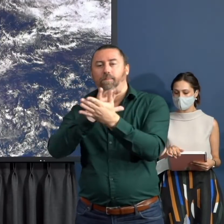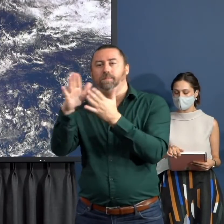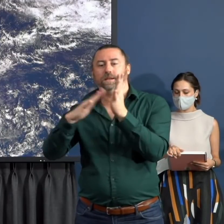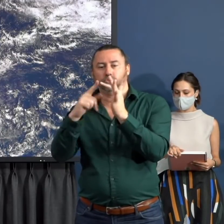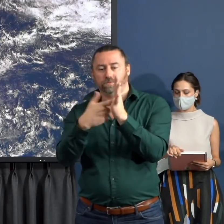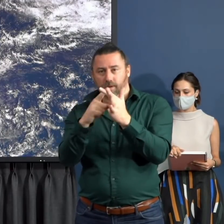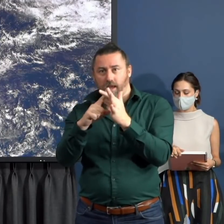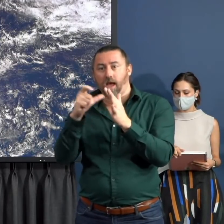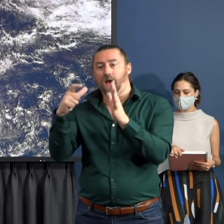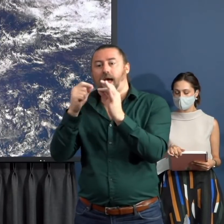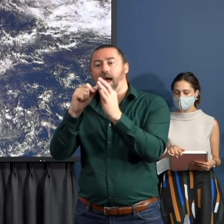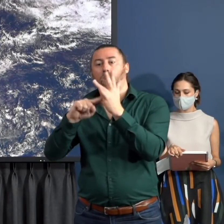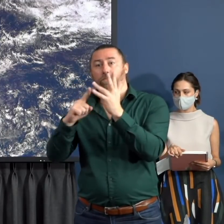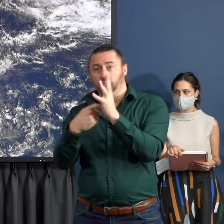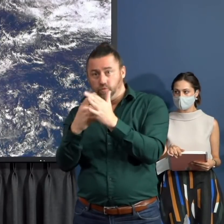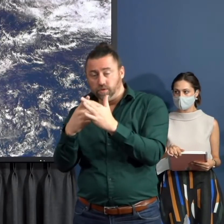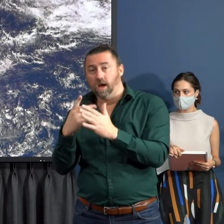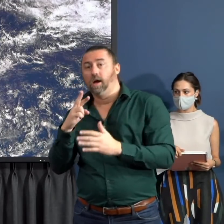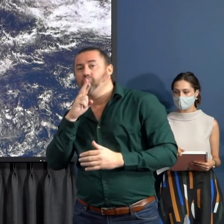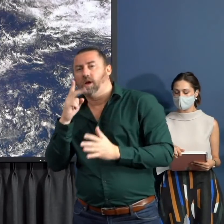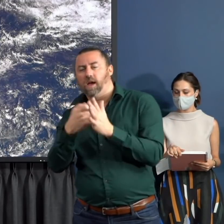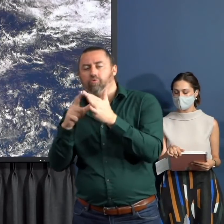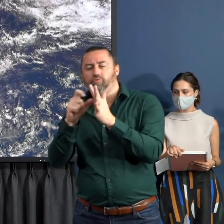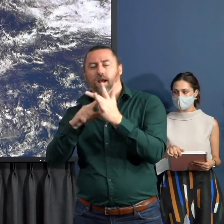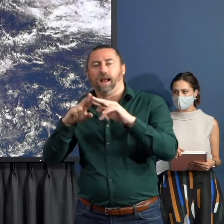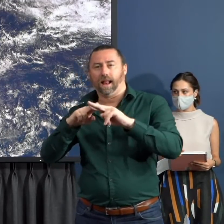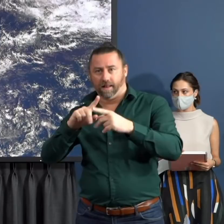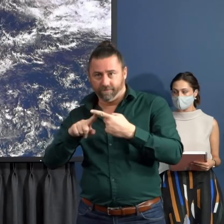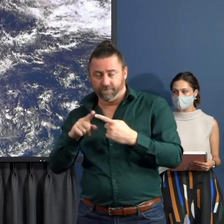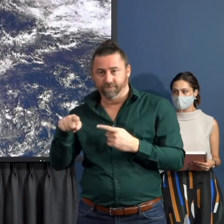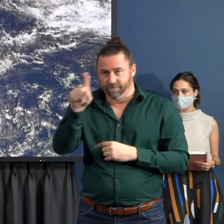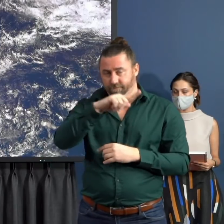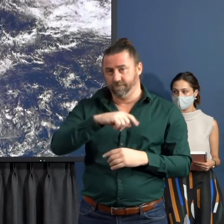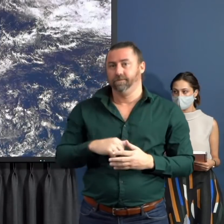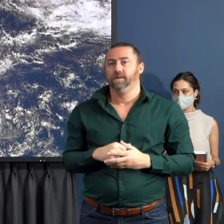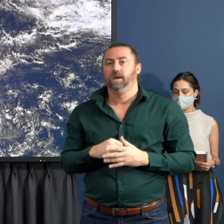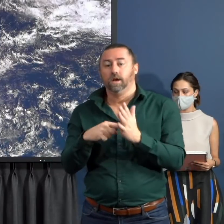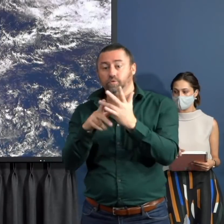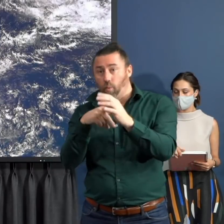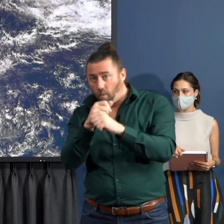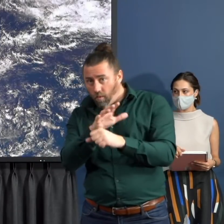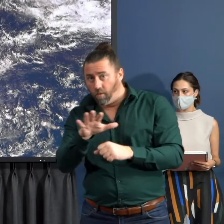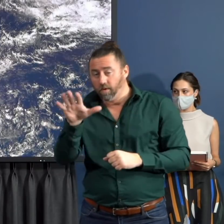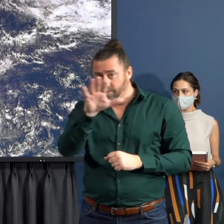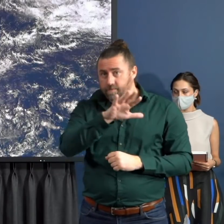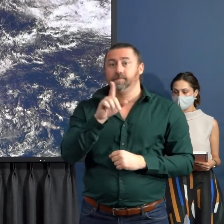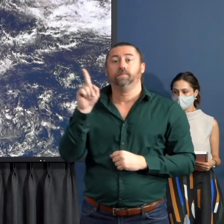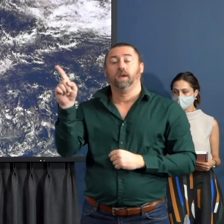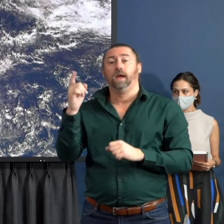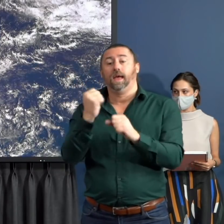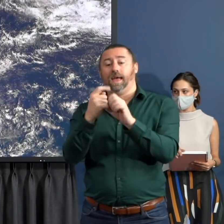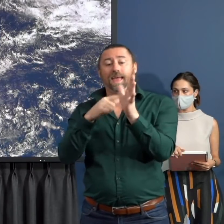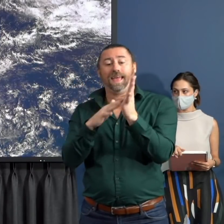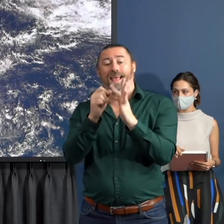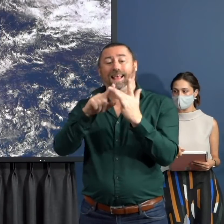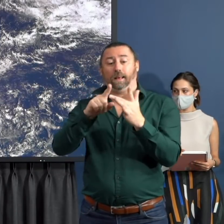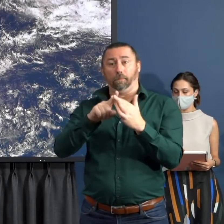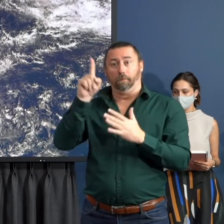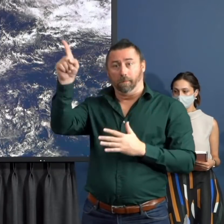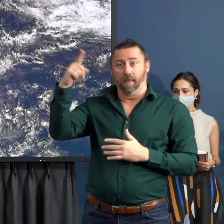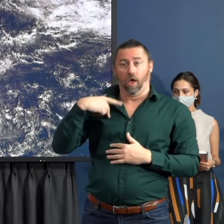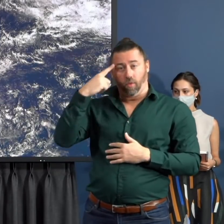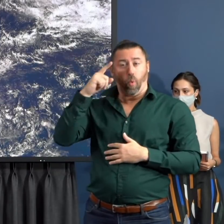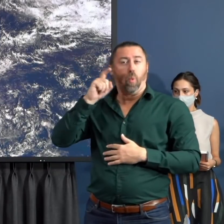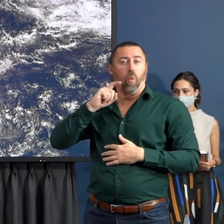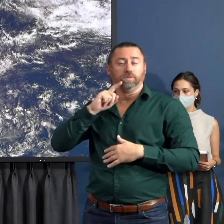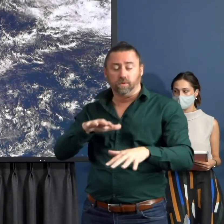and Redcliffe. In Gympie, we think we may have reached the peak, but the Mayor says it still might go a little bit higher. That's in excess